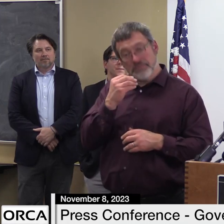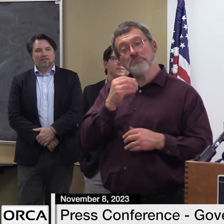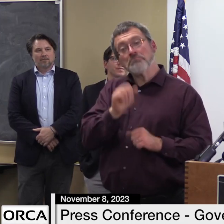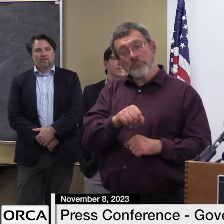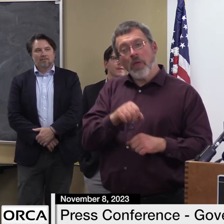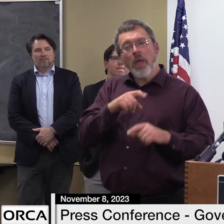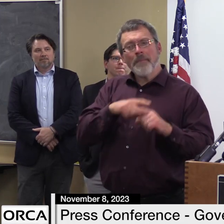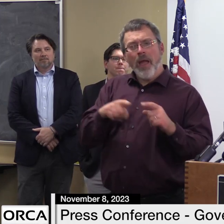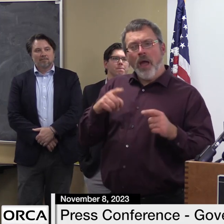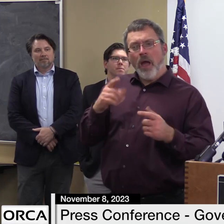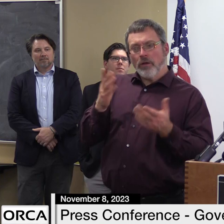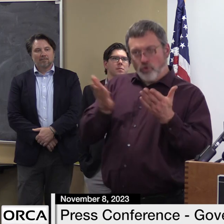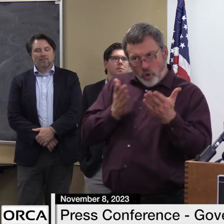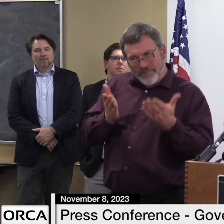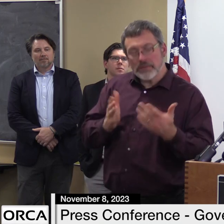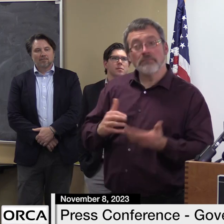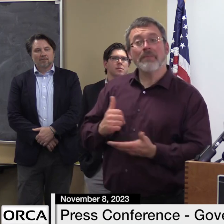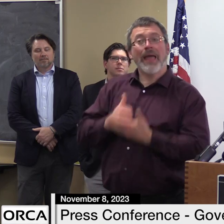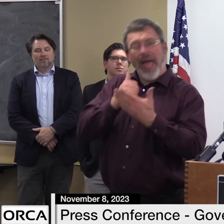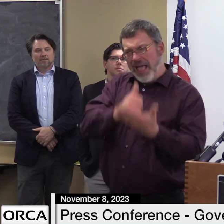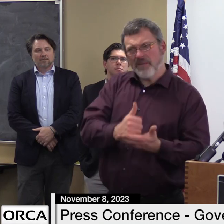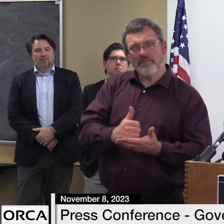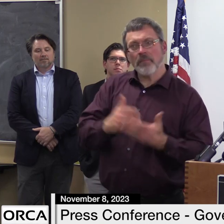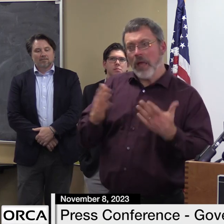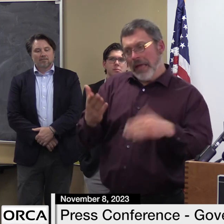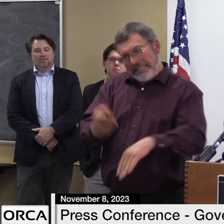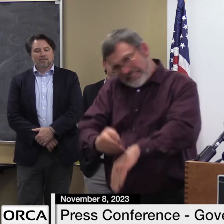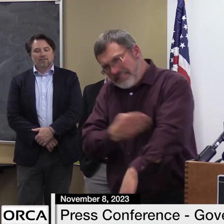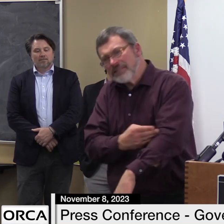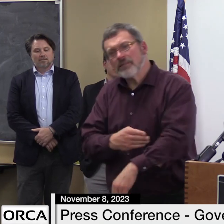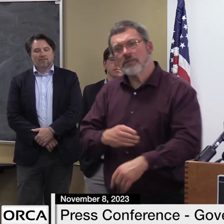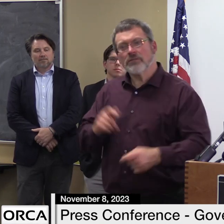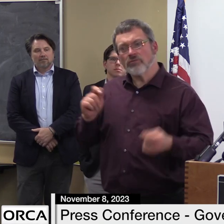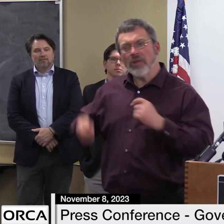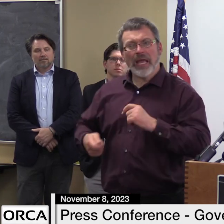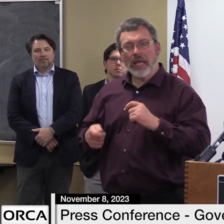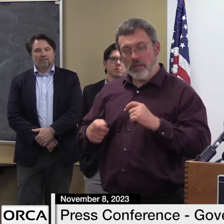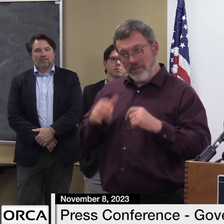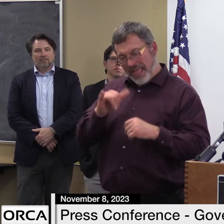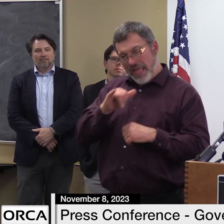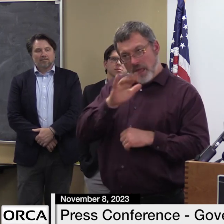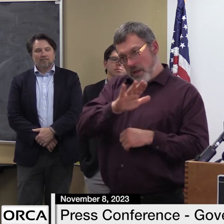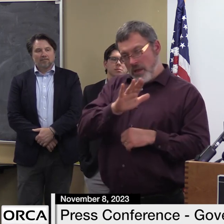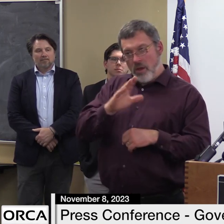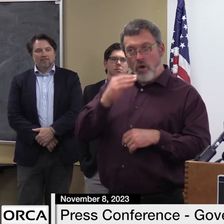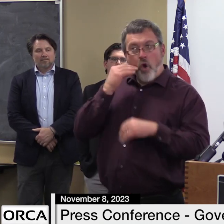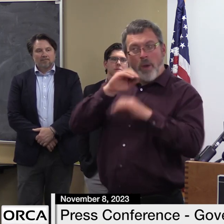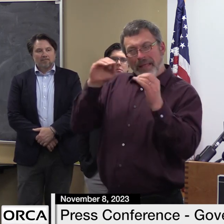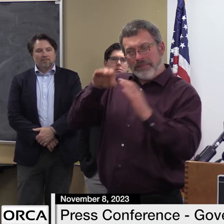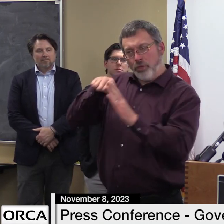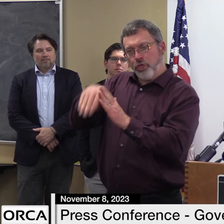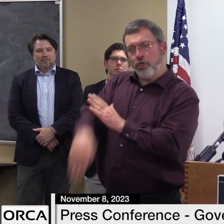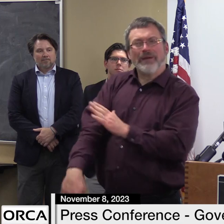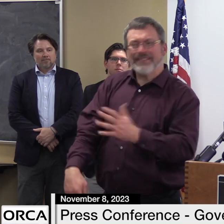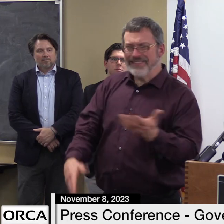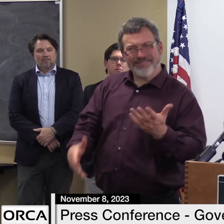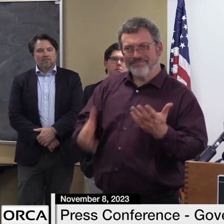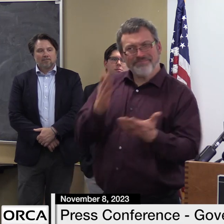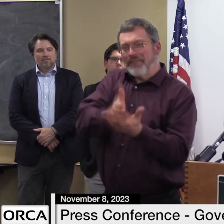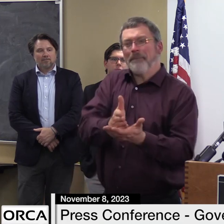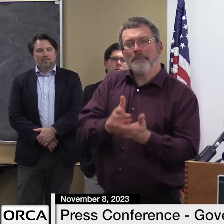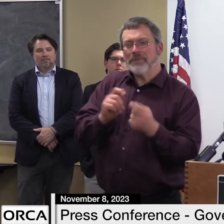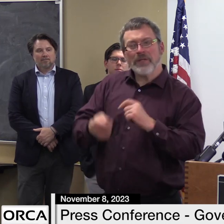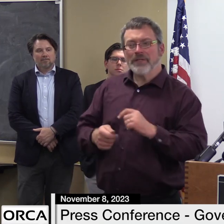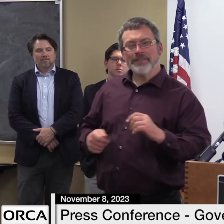helping hands to lift them out of homelessness. So this approach, doing things